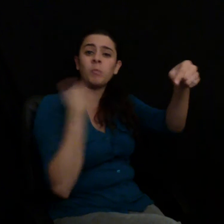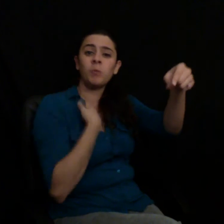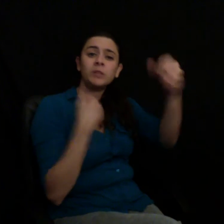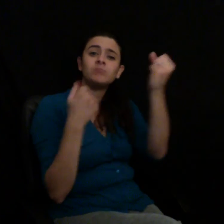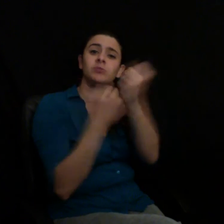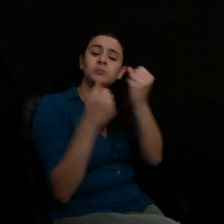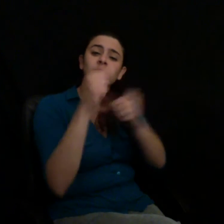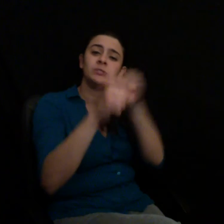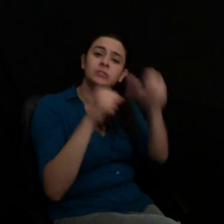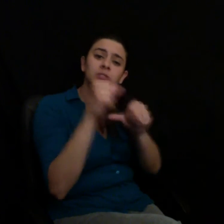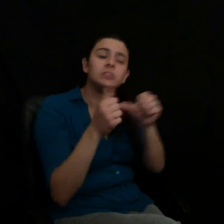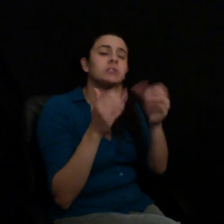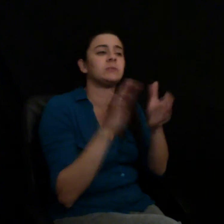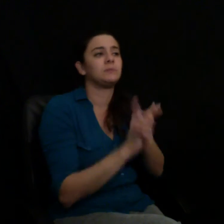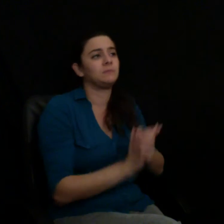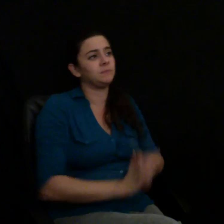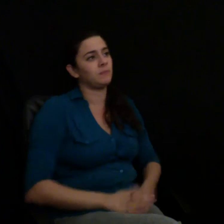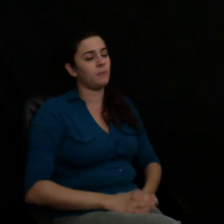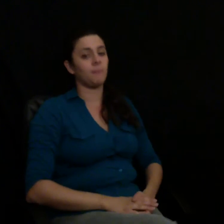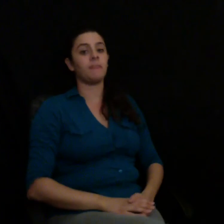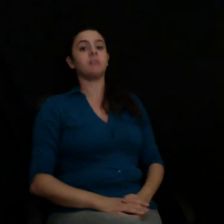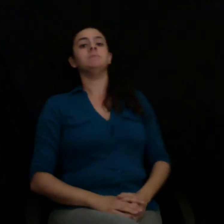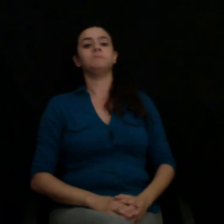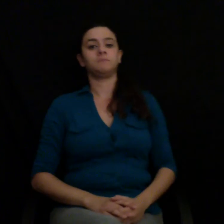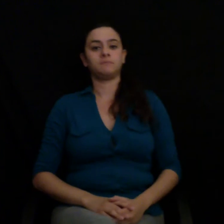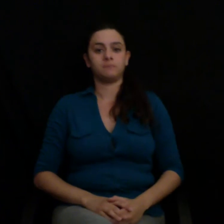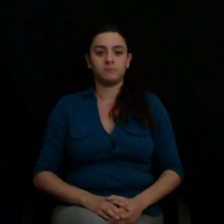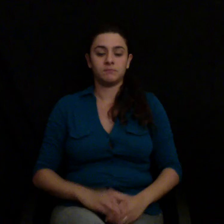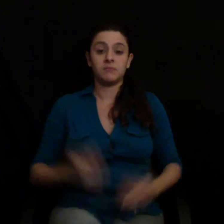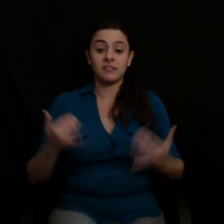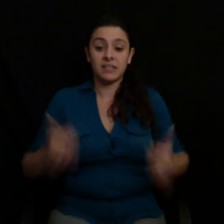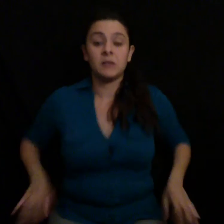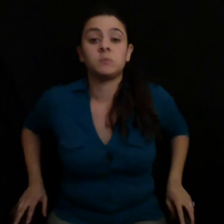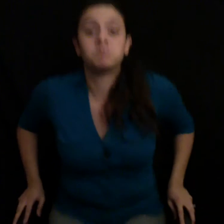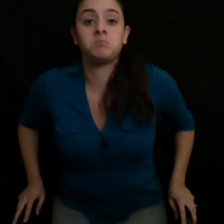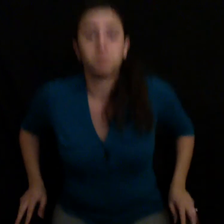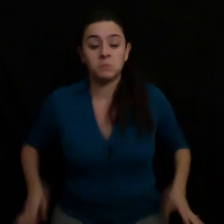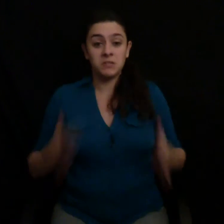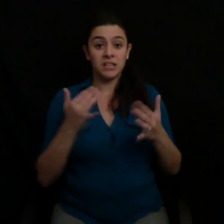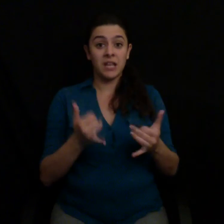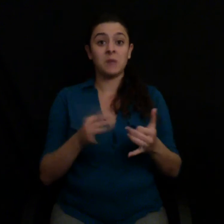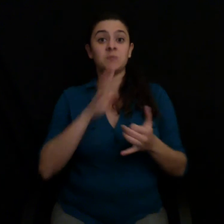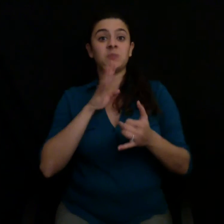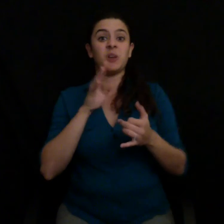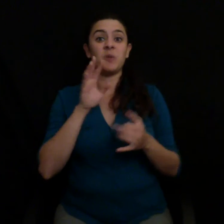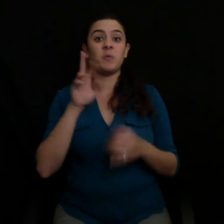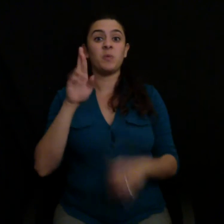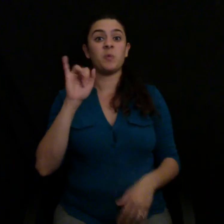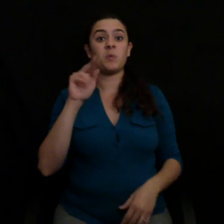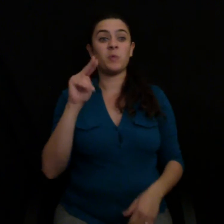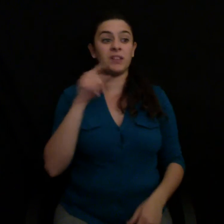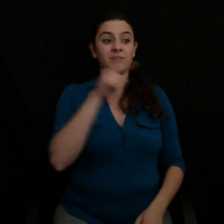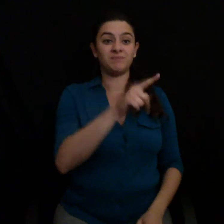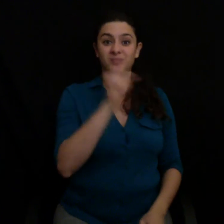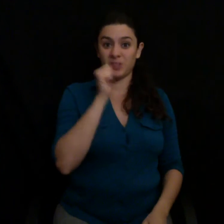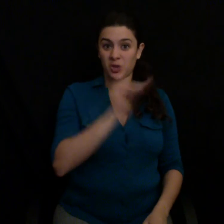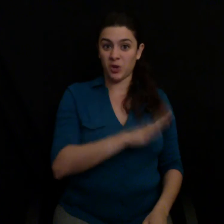had back home. Which leads us to an update from Rin. Last episode, we spoke to her while she was on lunch from her last day of work at Whole